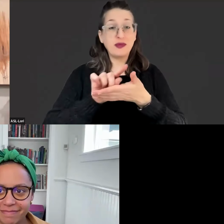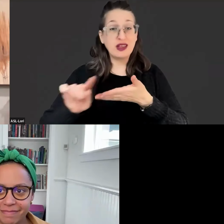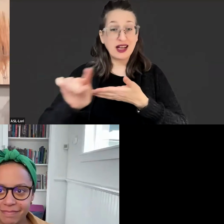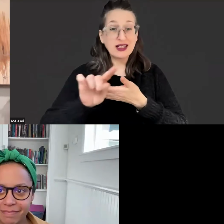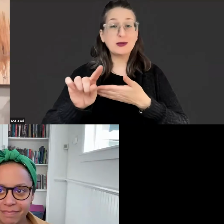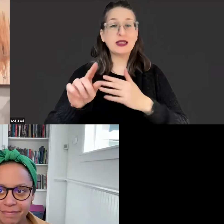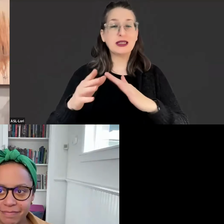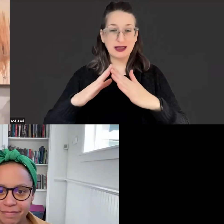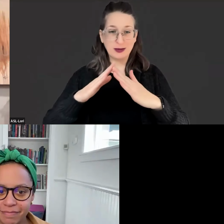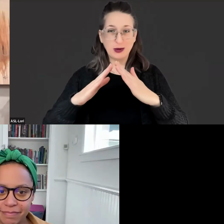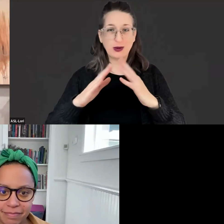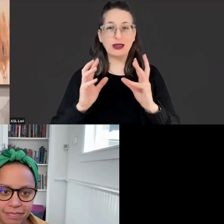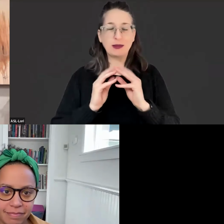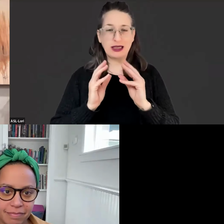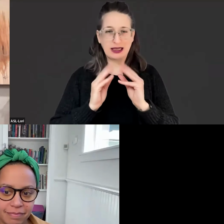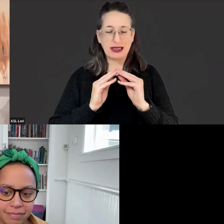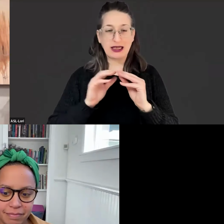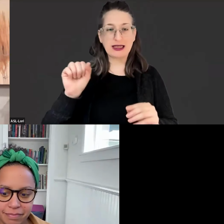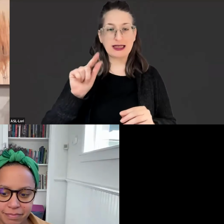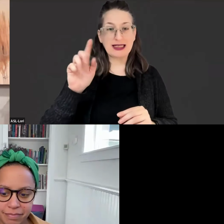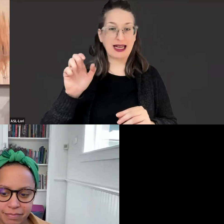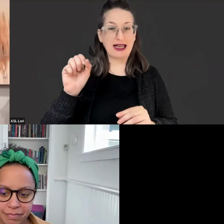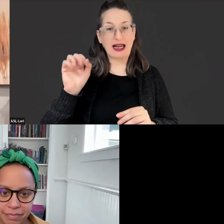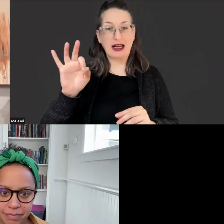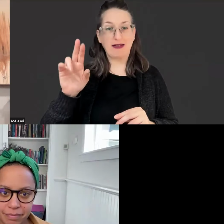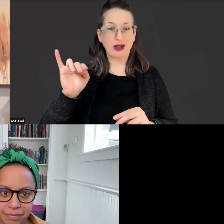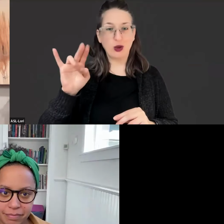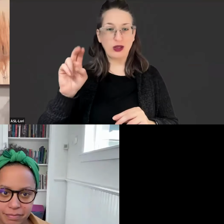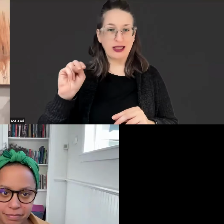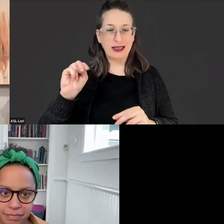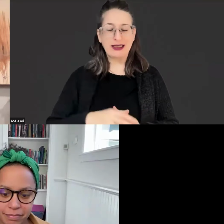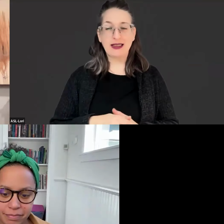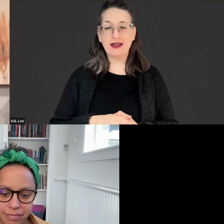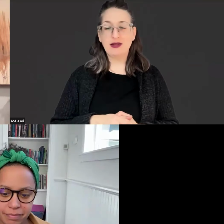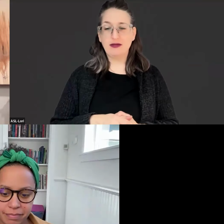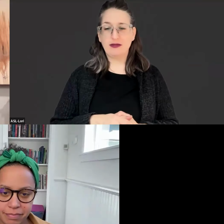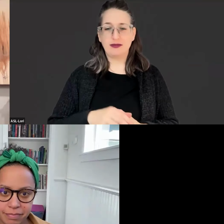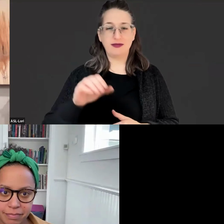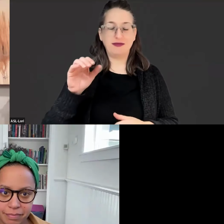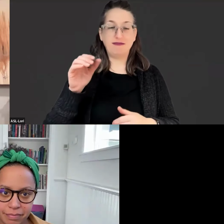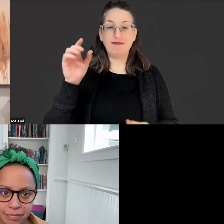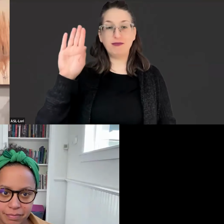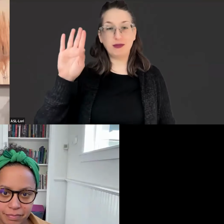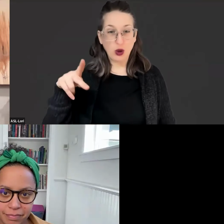community meeting, State of the Union. Bruce will be on. Please, everybody